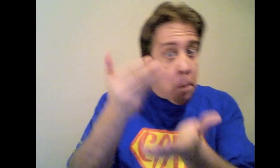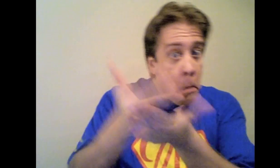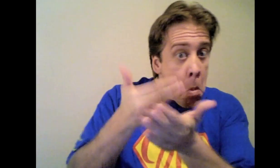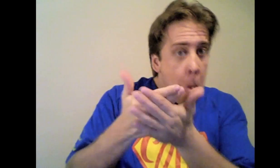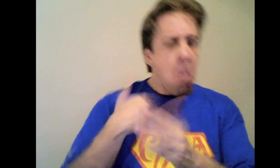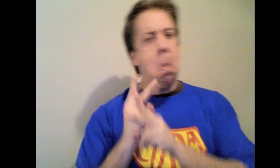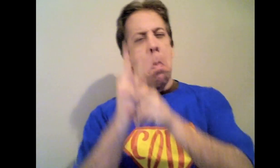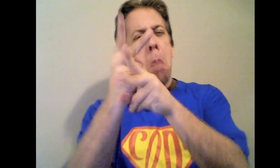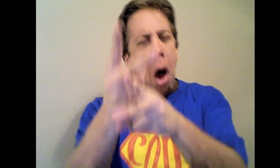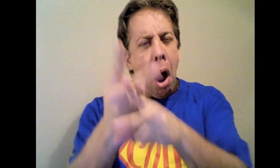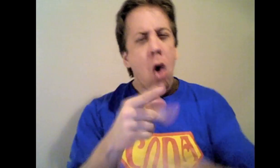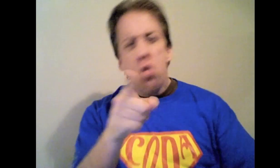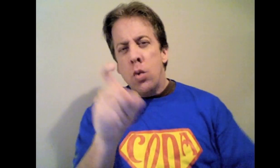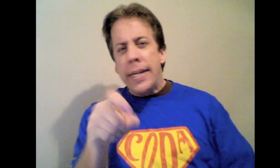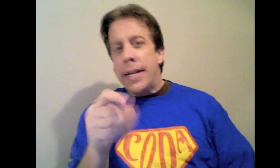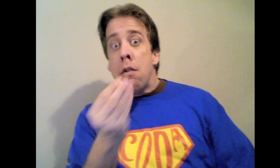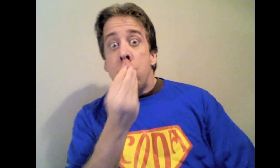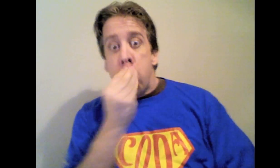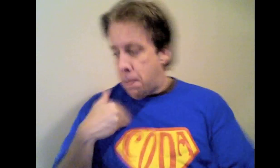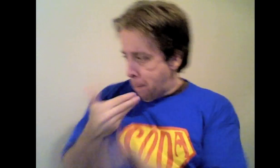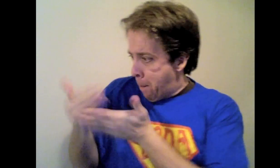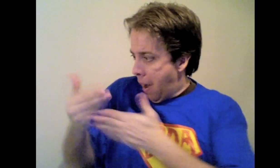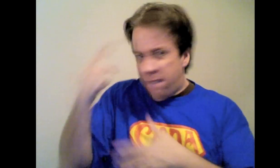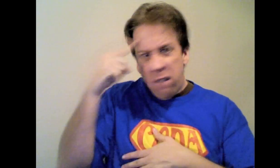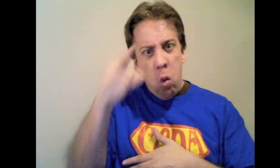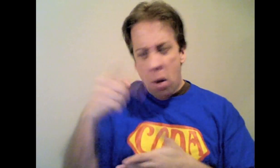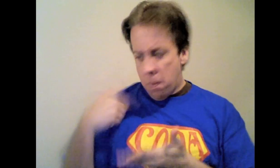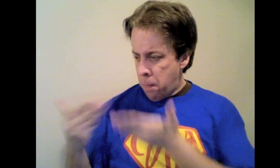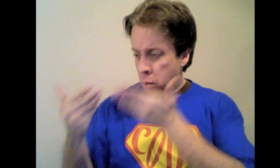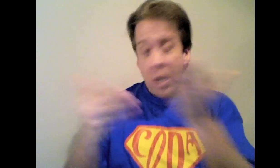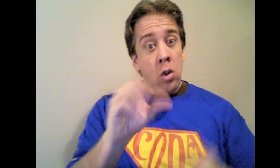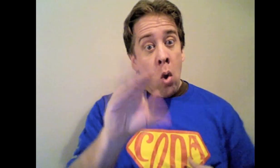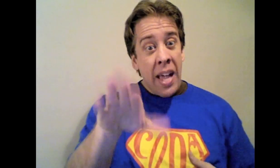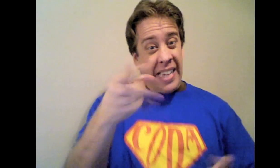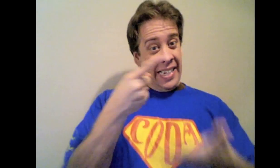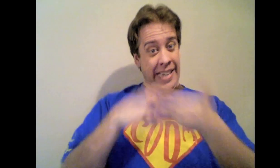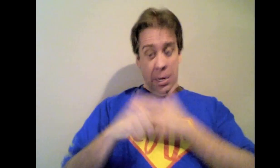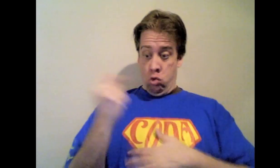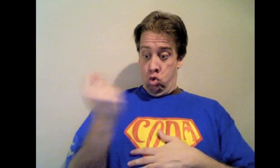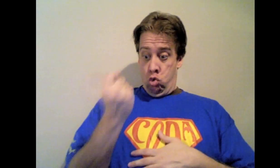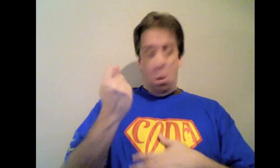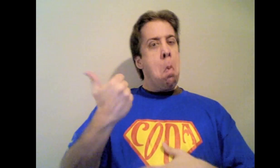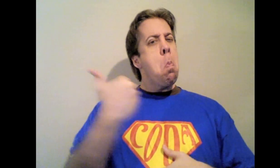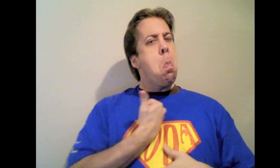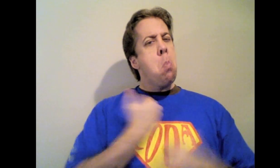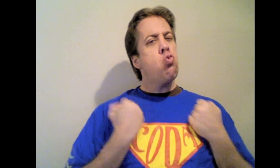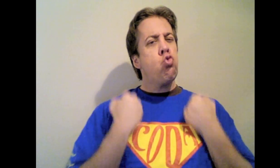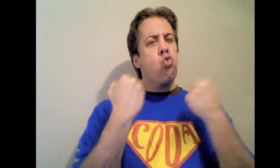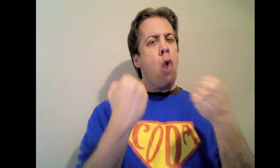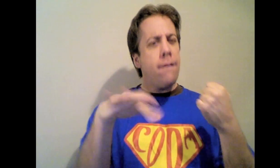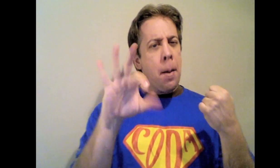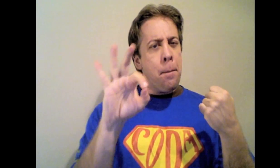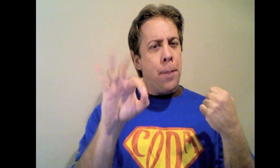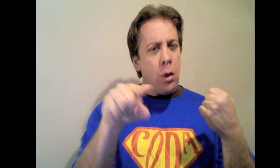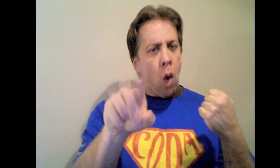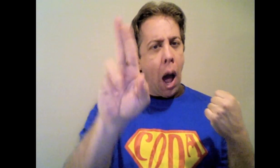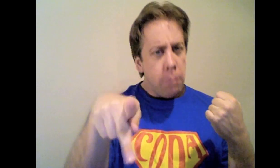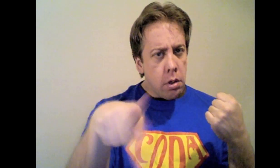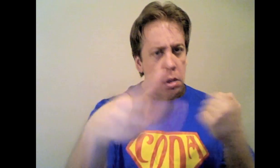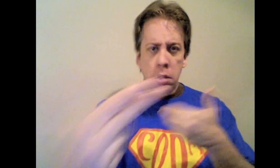need anything, if you need money, I have some for you. If you need food, I'll buy food for you. Next week, Tuesday, I'll come pick you up. Don't